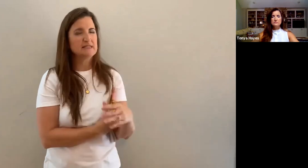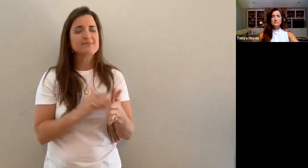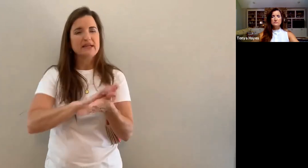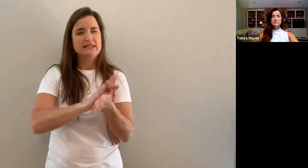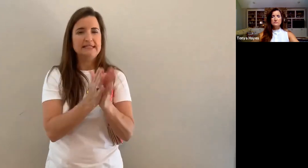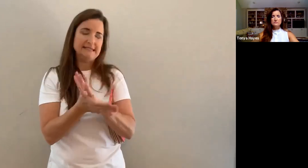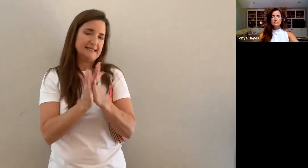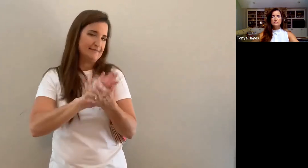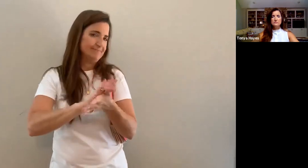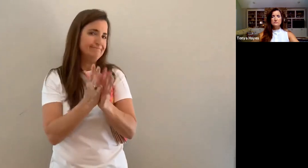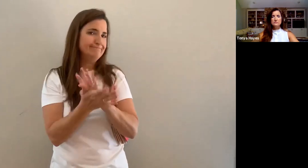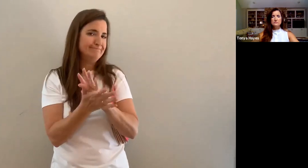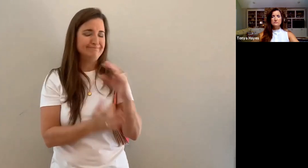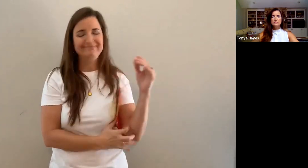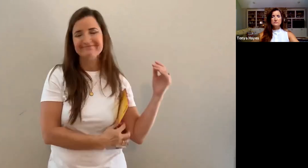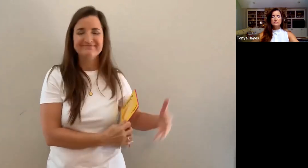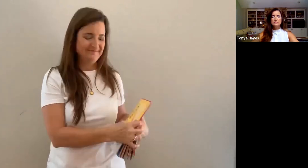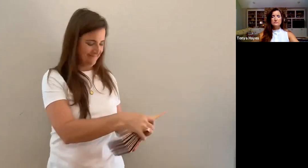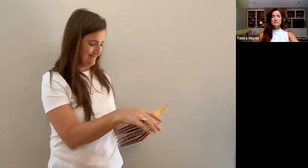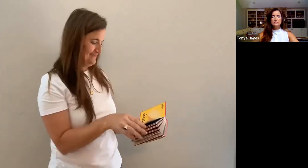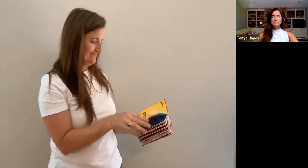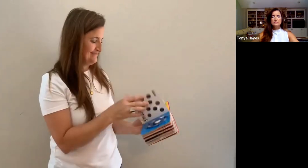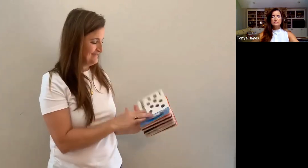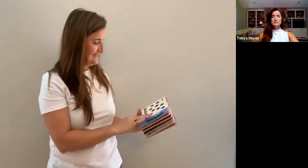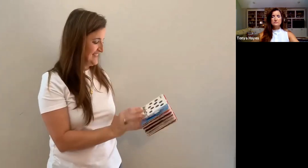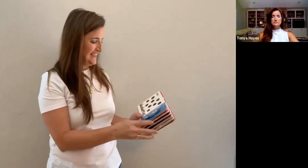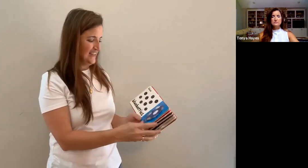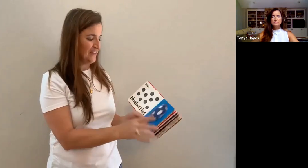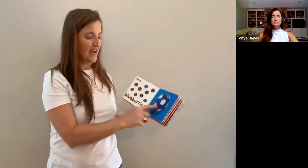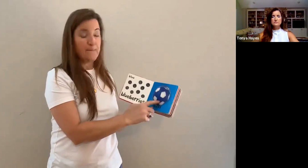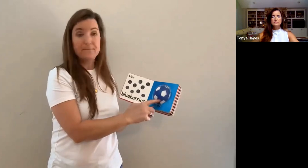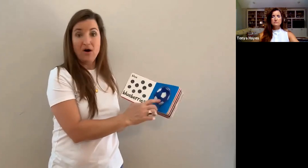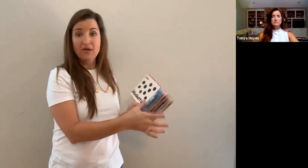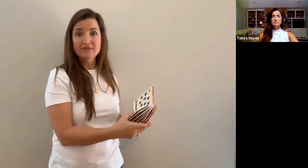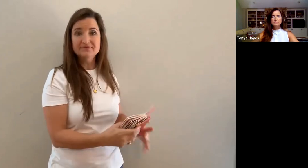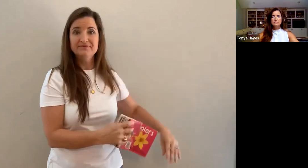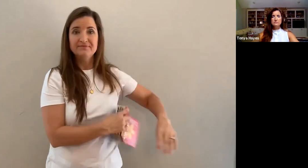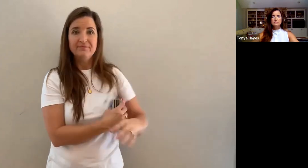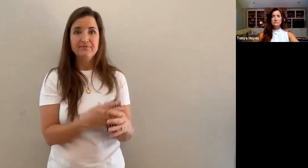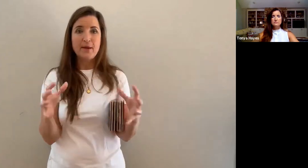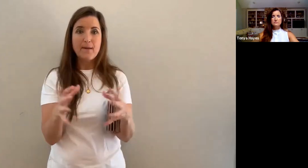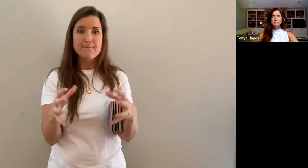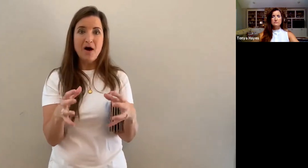like cheese. Cheese. Mm-hmm. All right, ball.